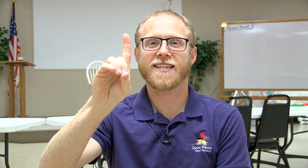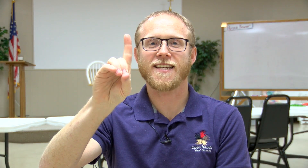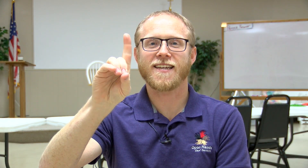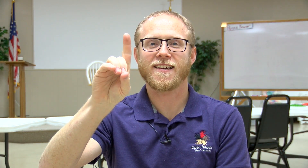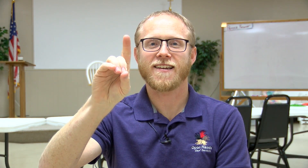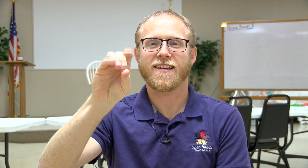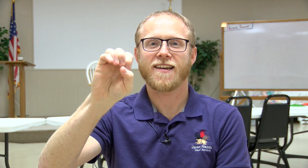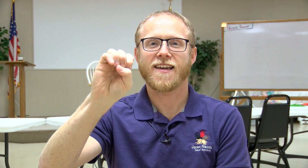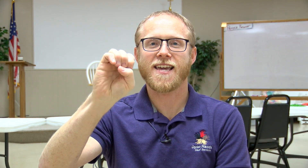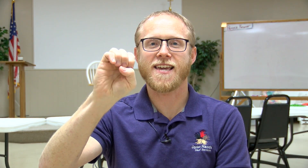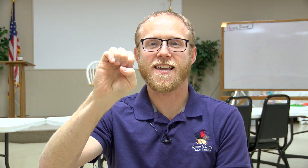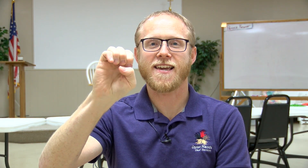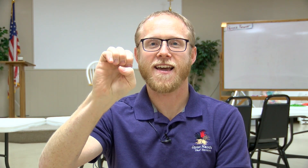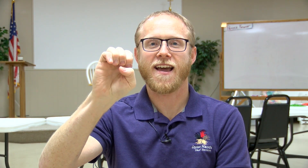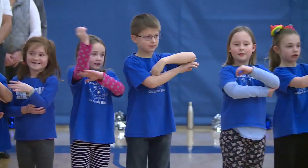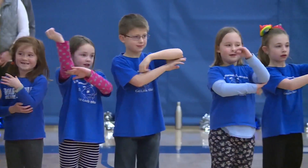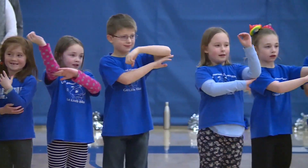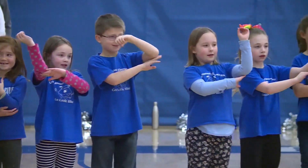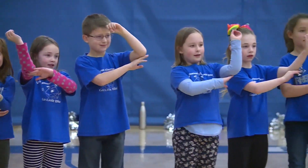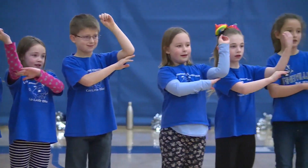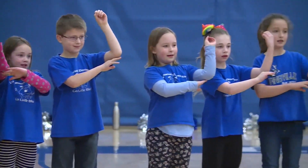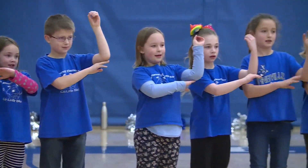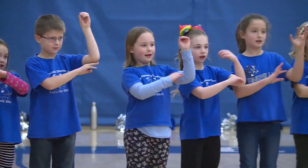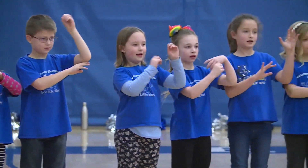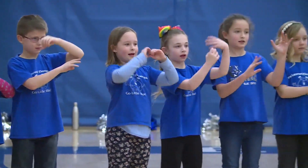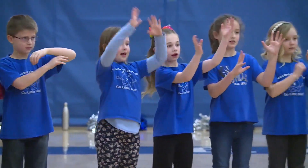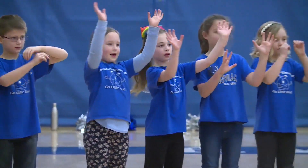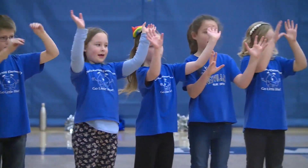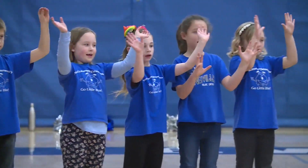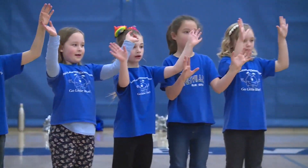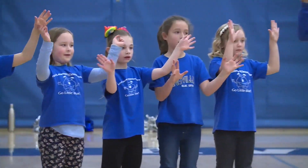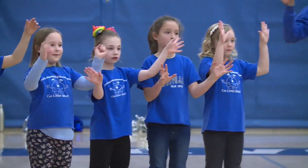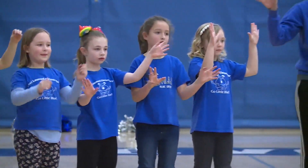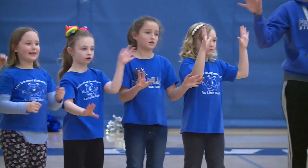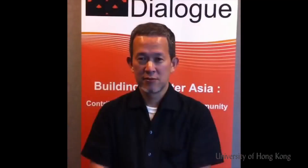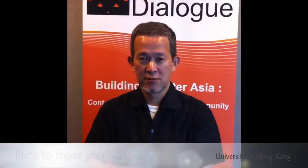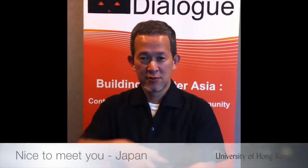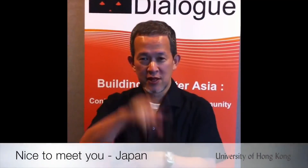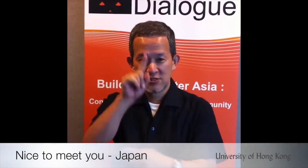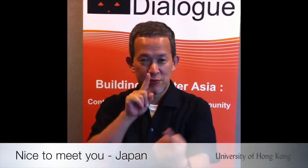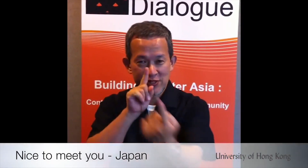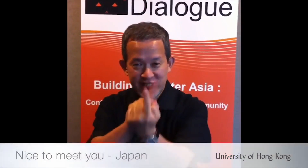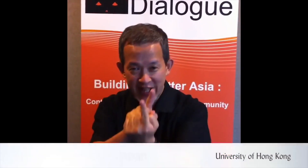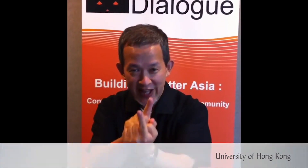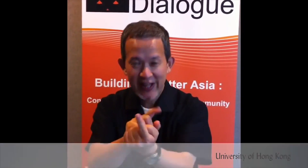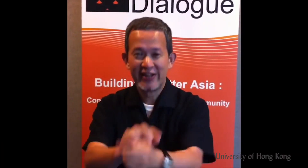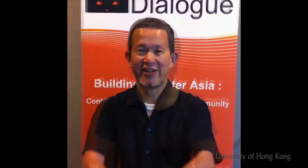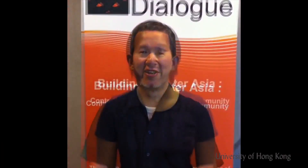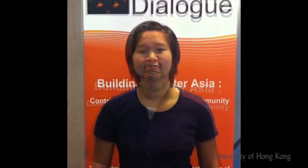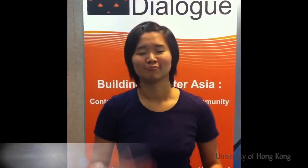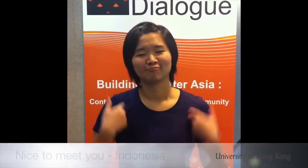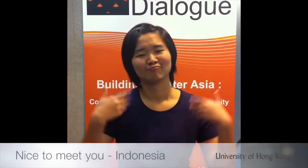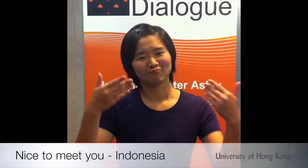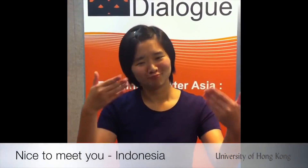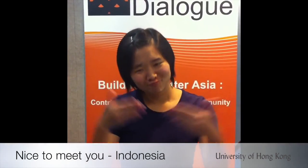changes over time and includes different regional dialects. With 400 different types across the world,